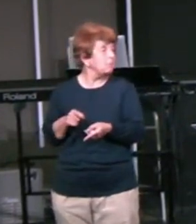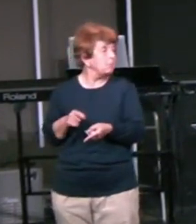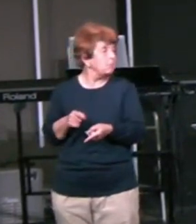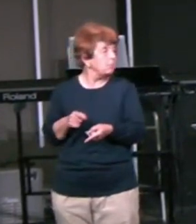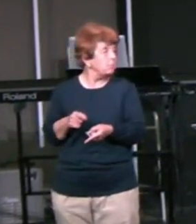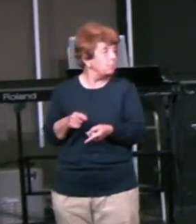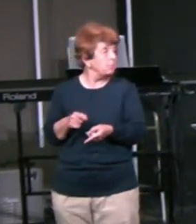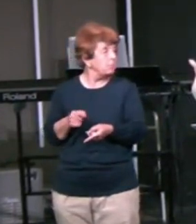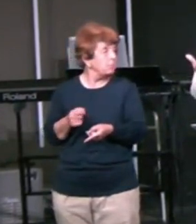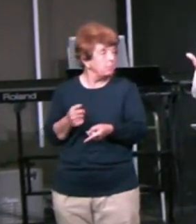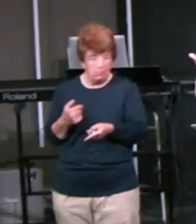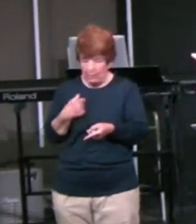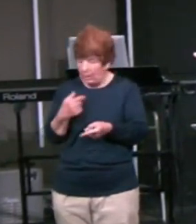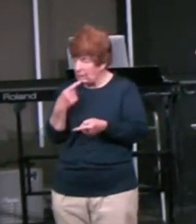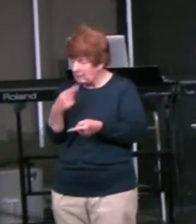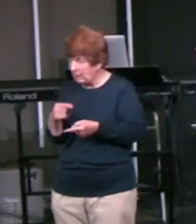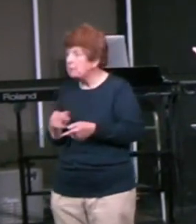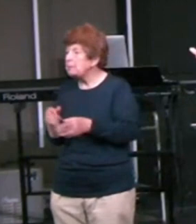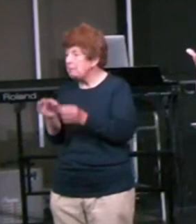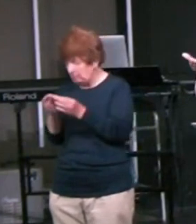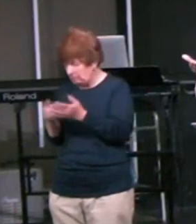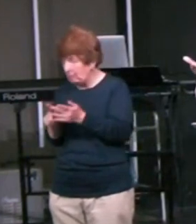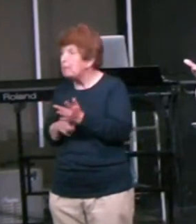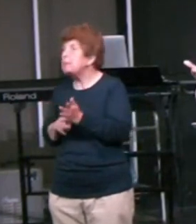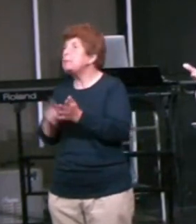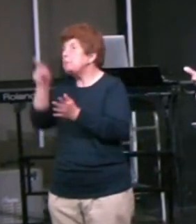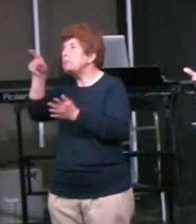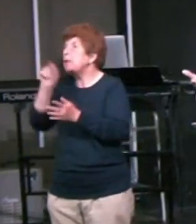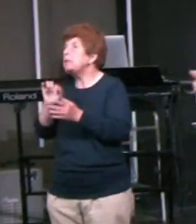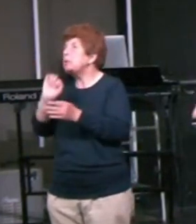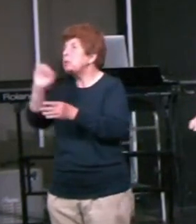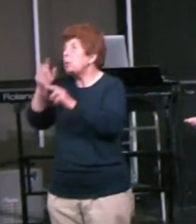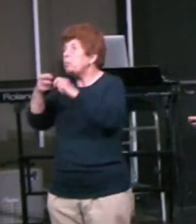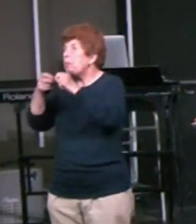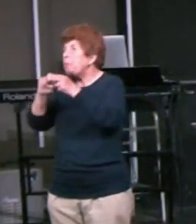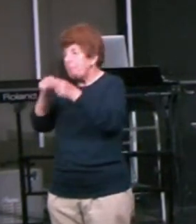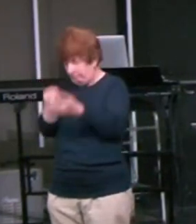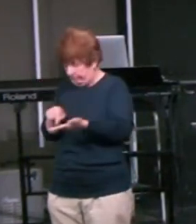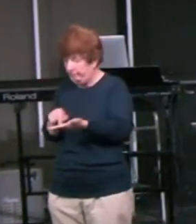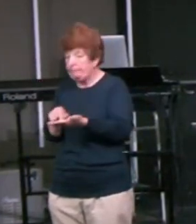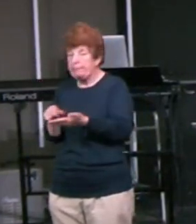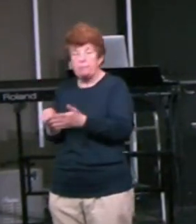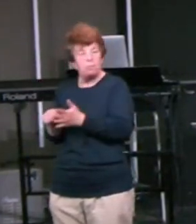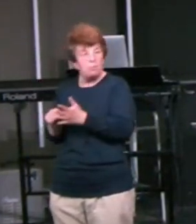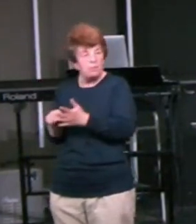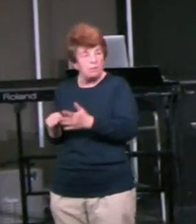And I'd get that bill and say, hey Lord, this is your problem.